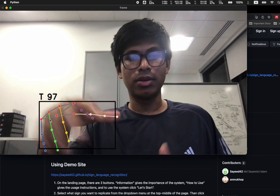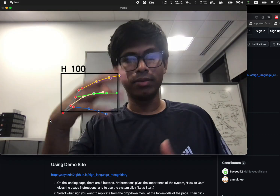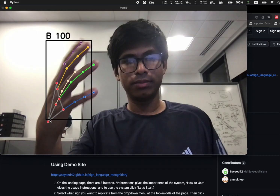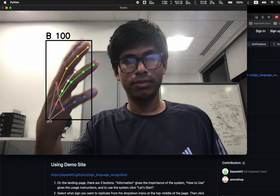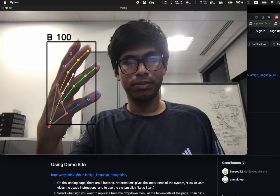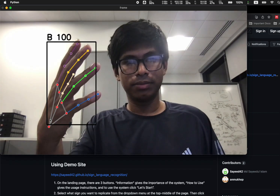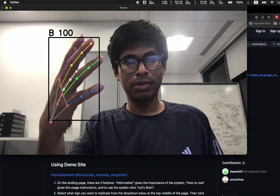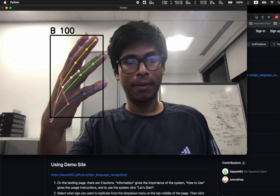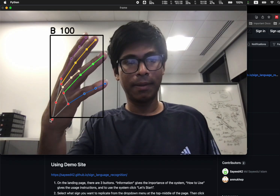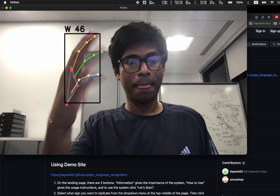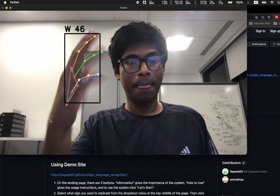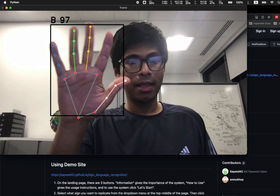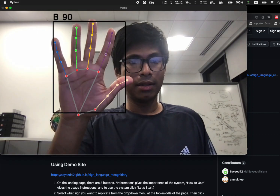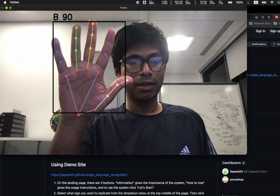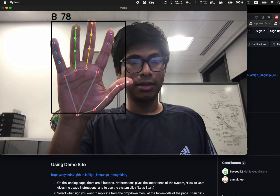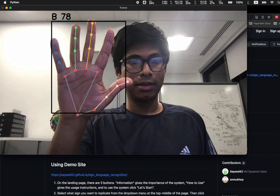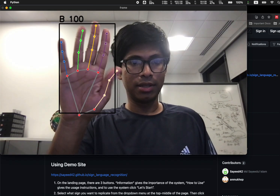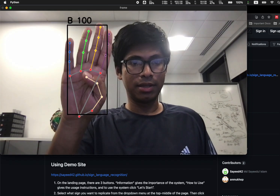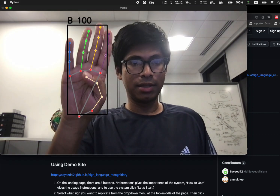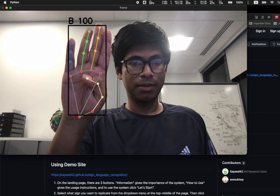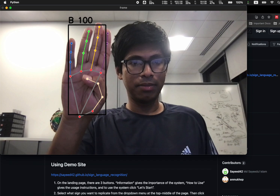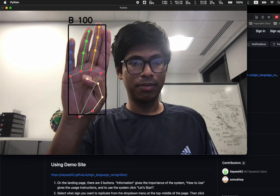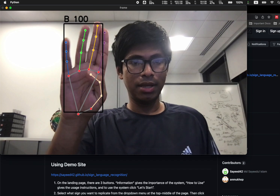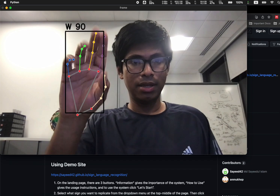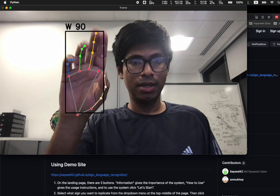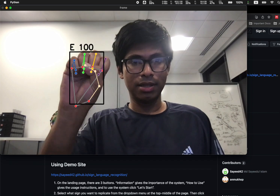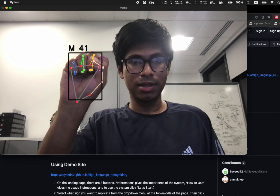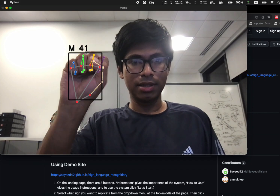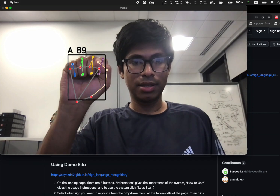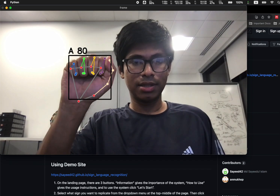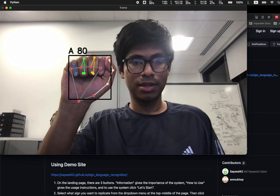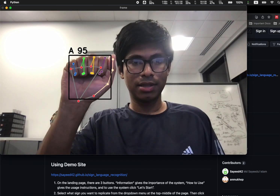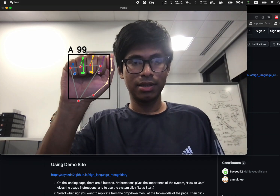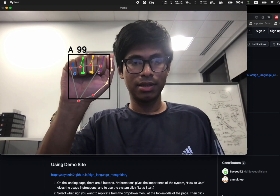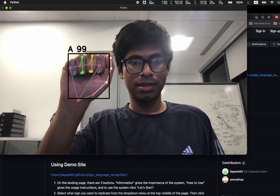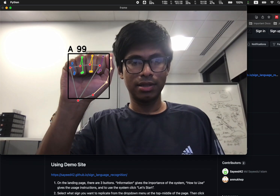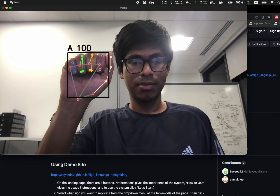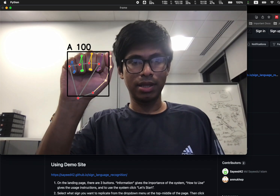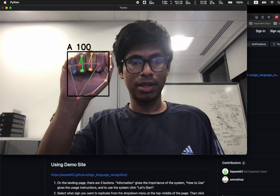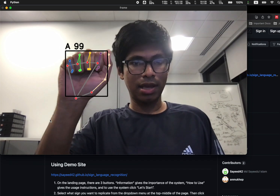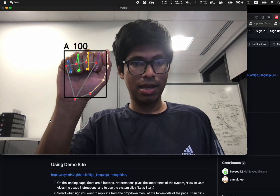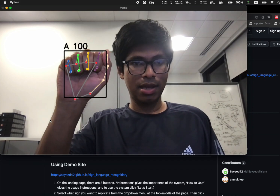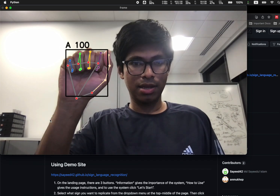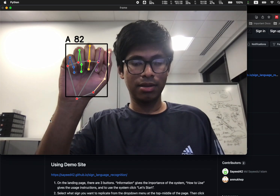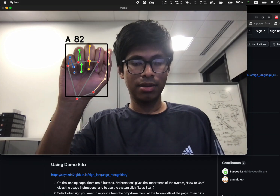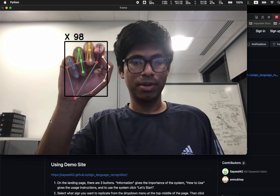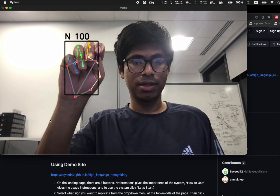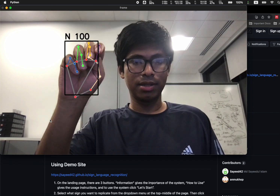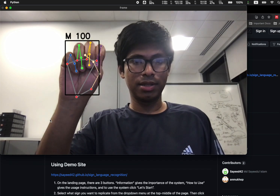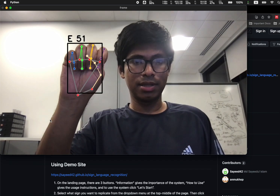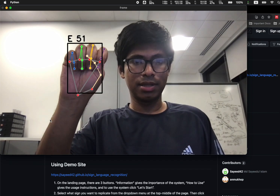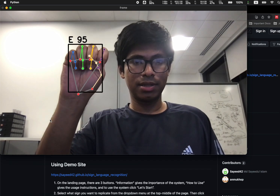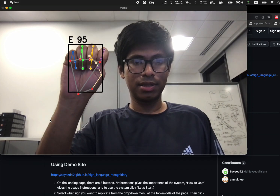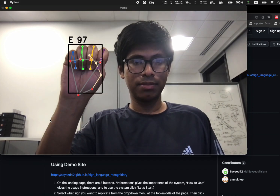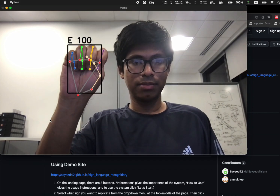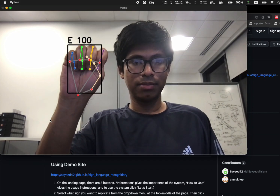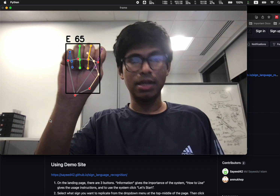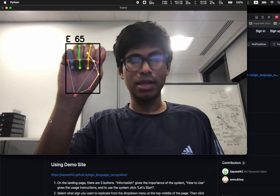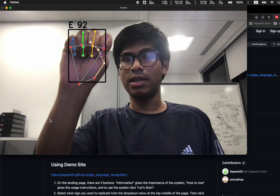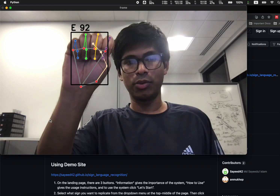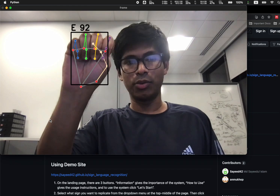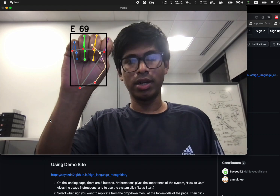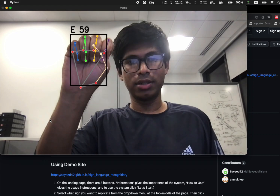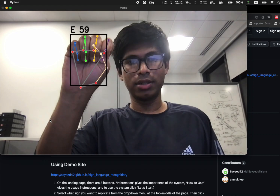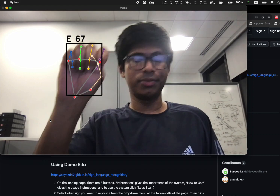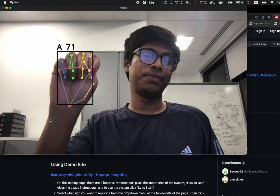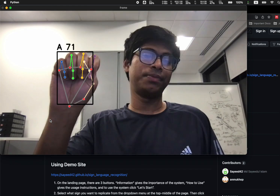So this is B. This is something A, but this is E that